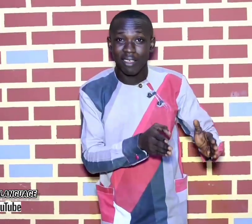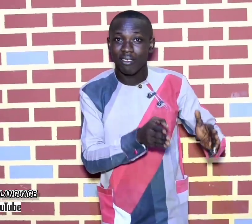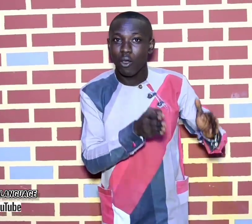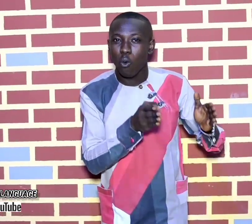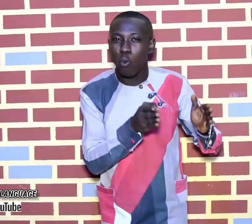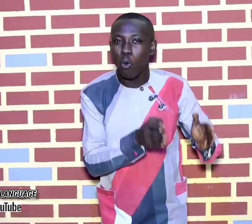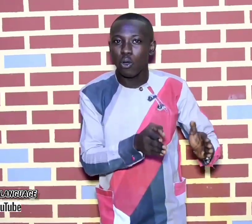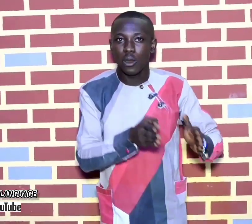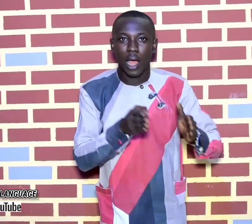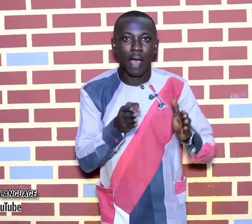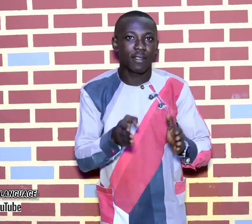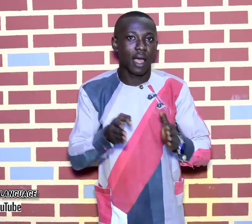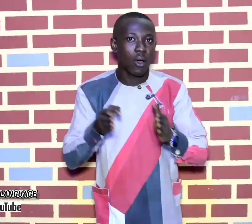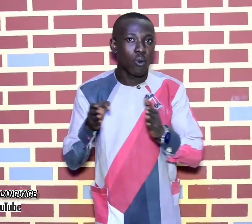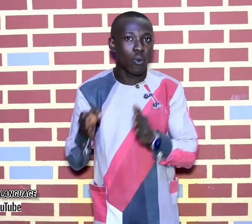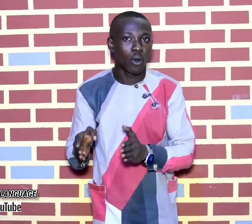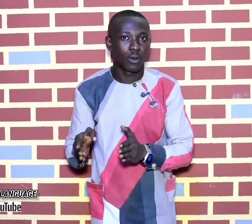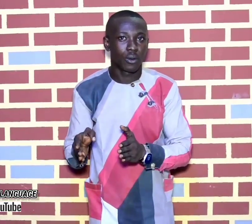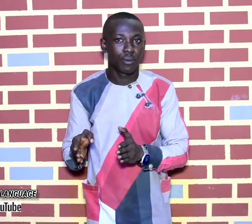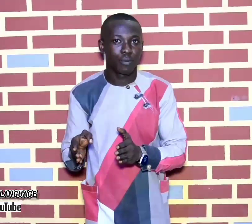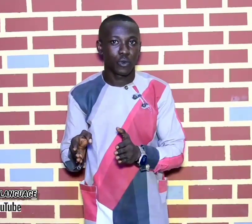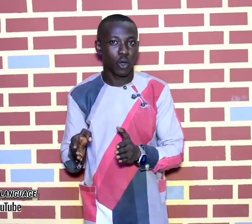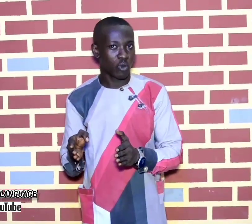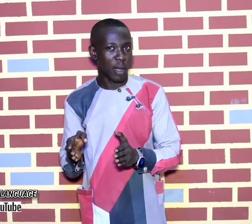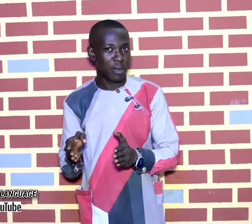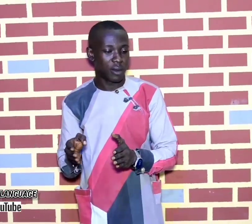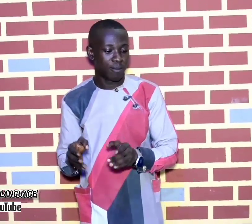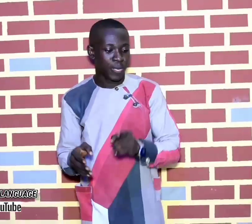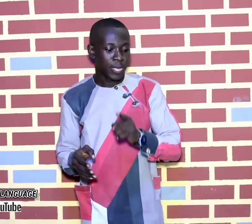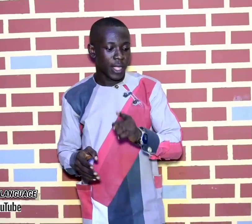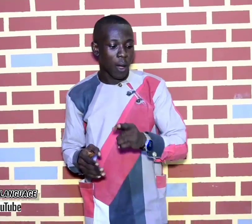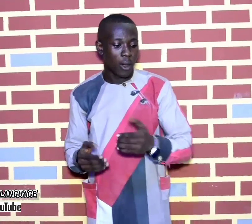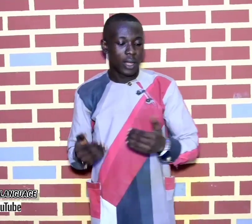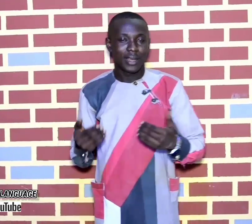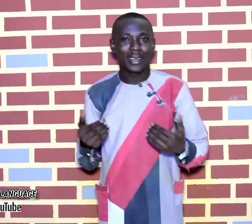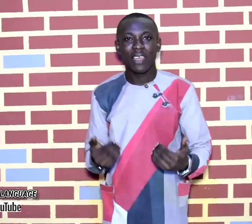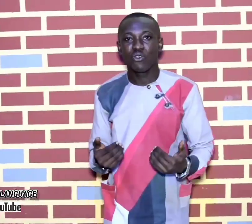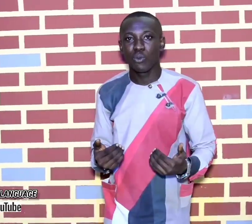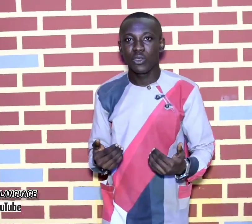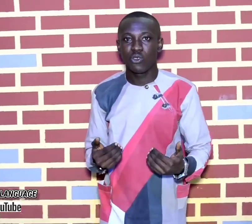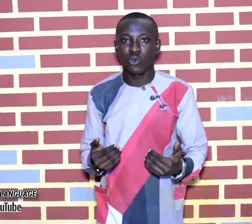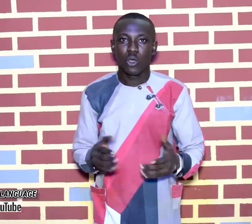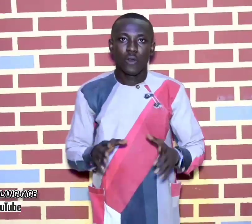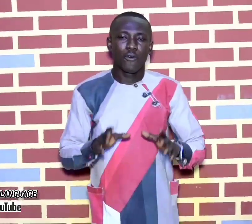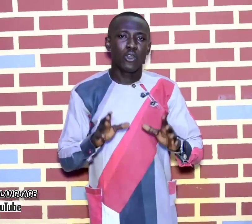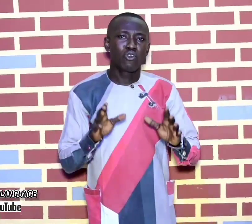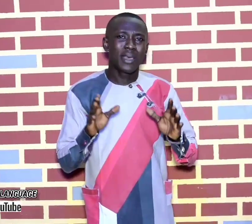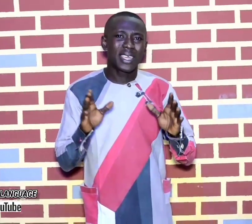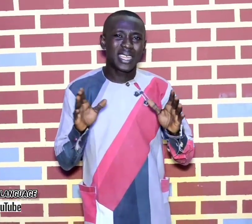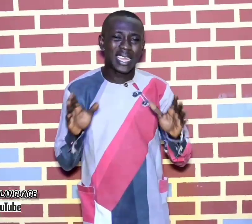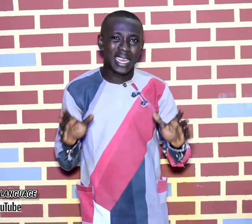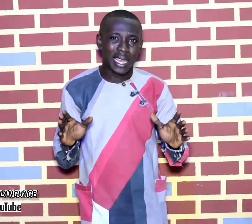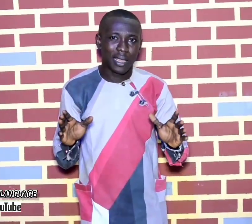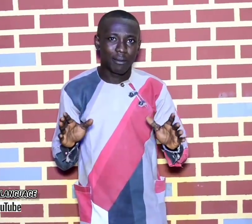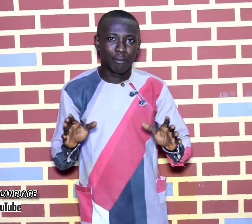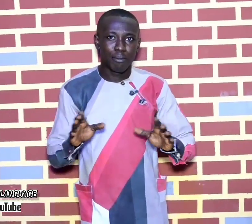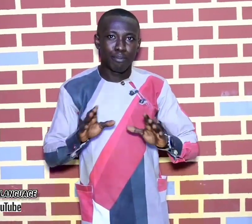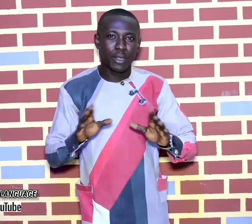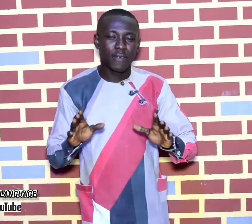sentence word after word. What do I mean? Now, nice to meet you. For you to make it clear, brief,